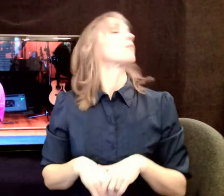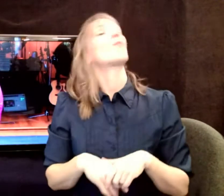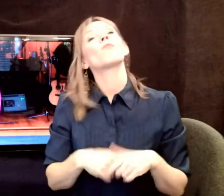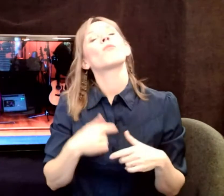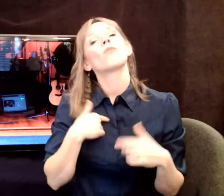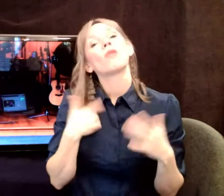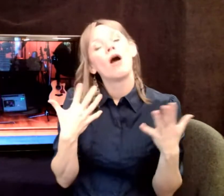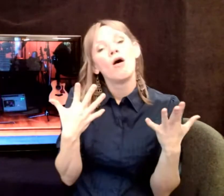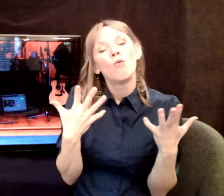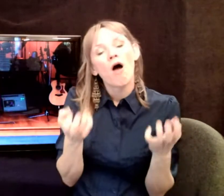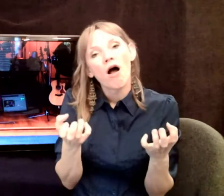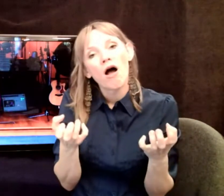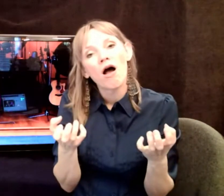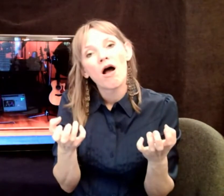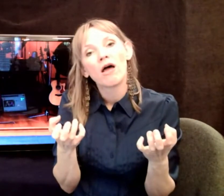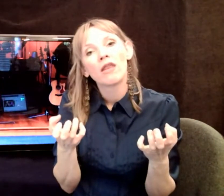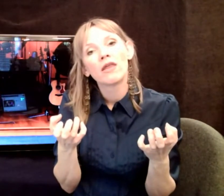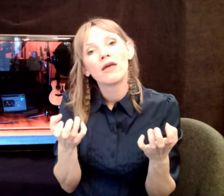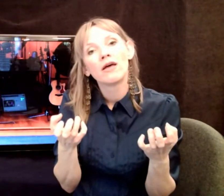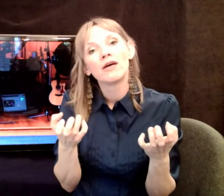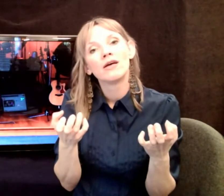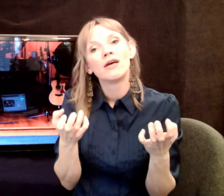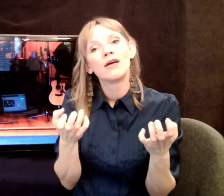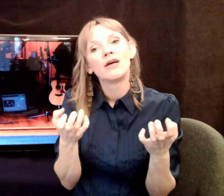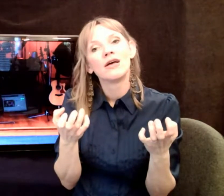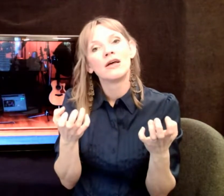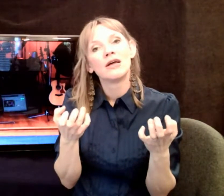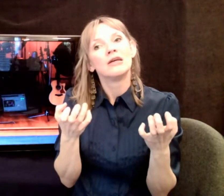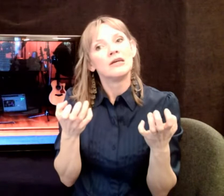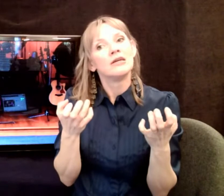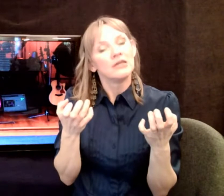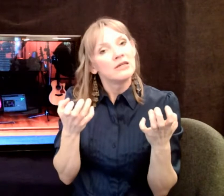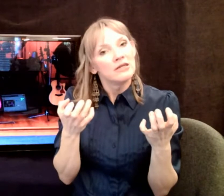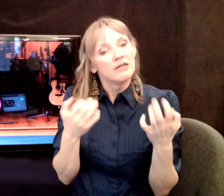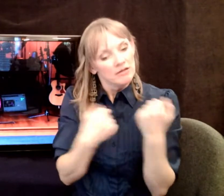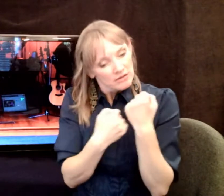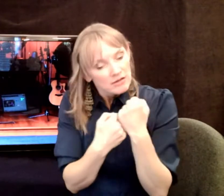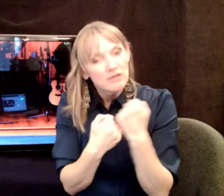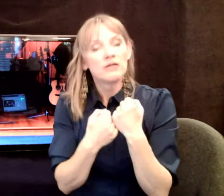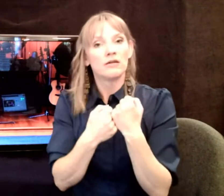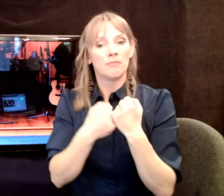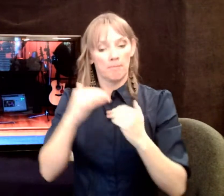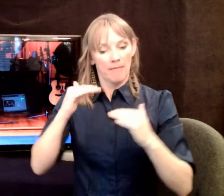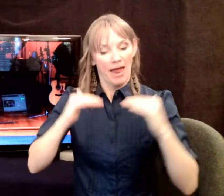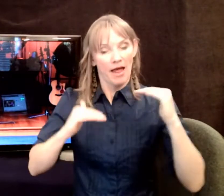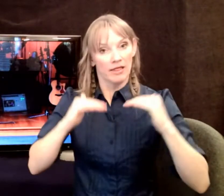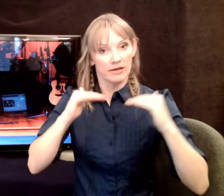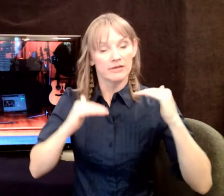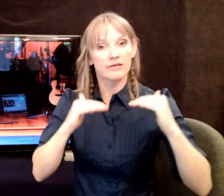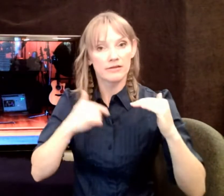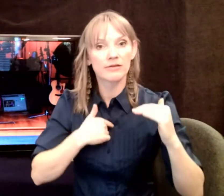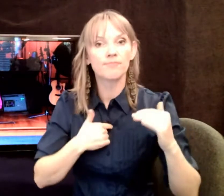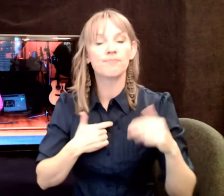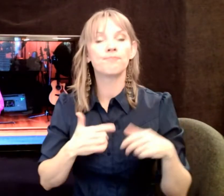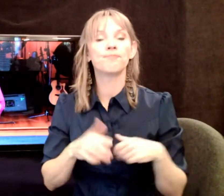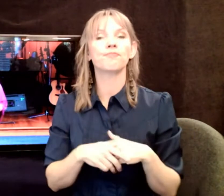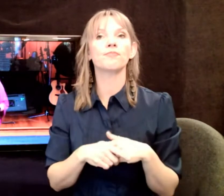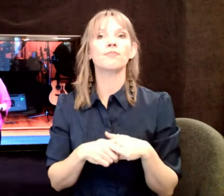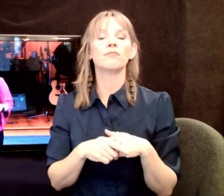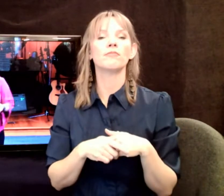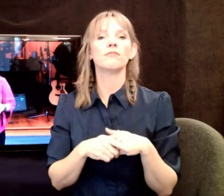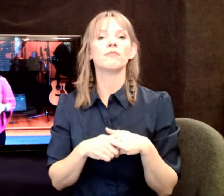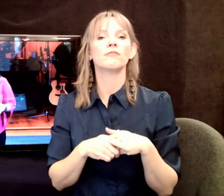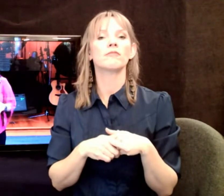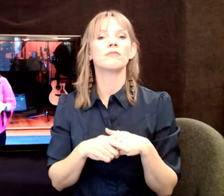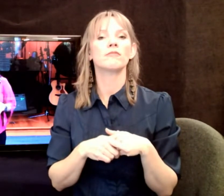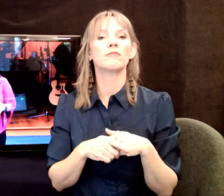to do justice to it and keep balance and looked a lot in the face of